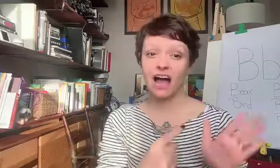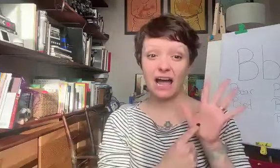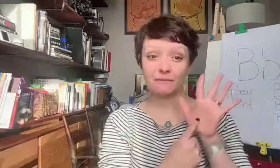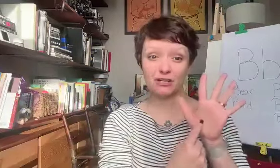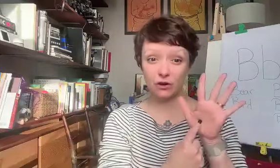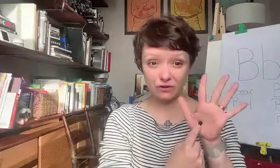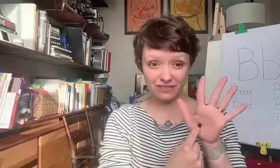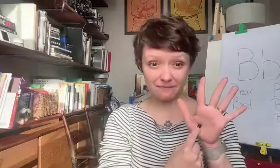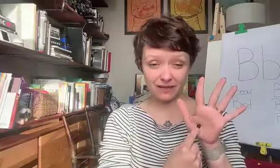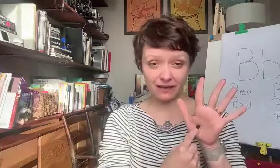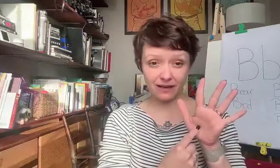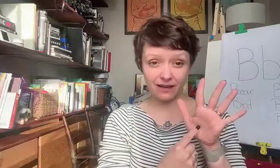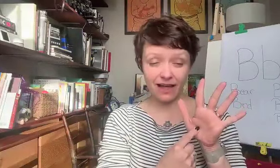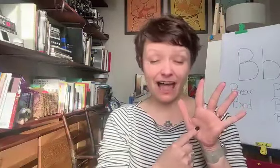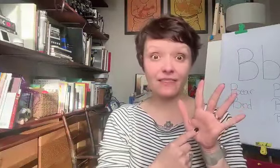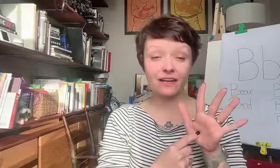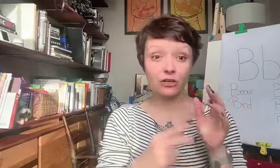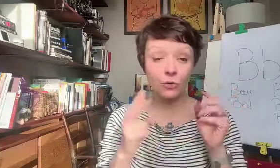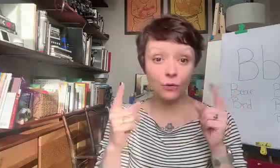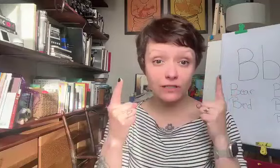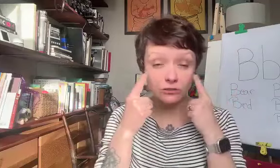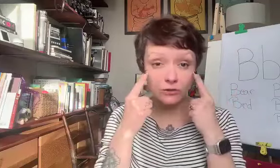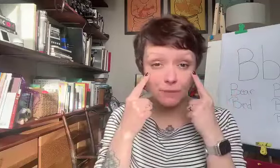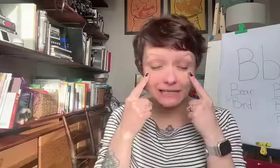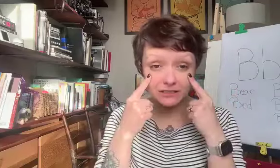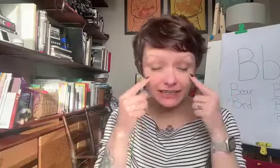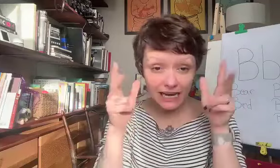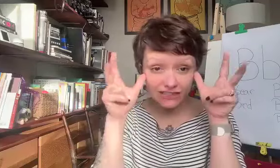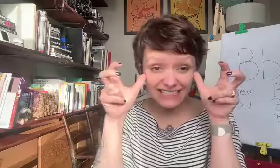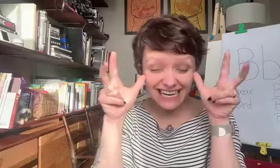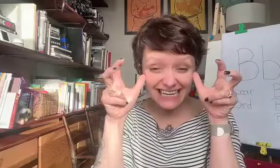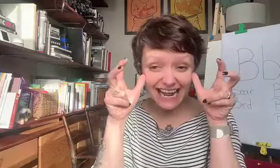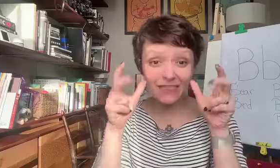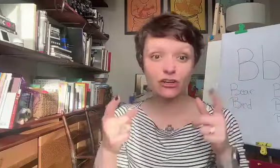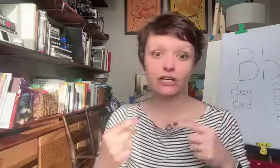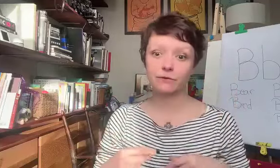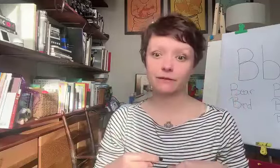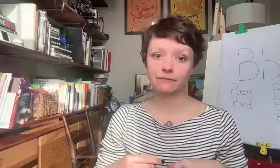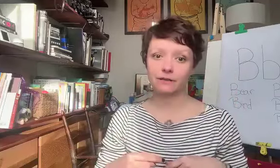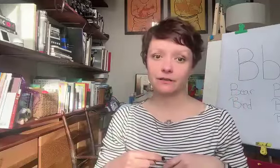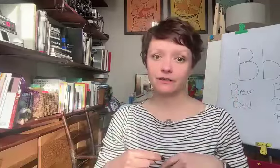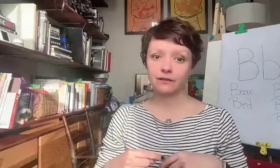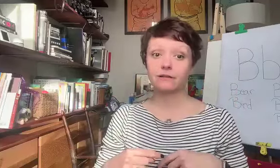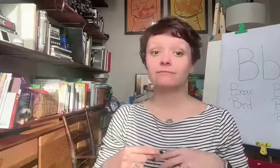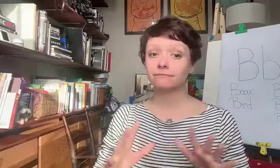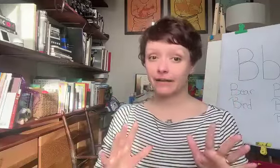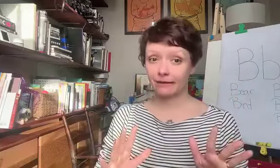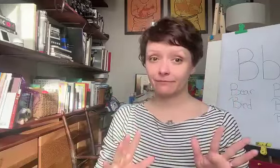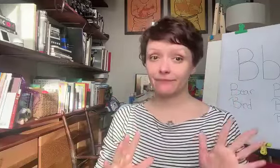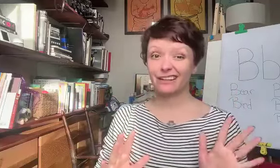I'm gonna show you something and then you are going to use your best looking eyes. You're gonna take it in and then you're gonna do it. Okay, and it looks